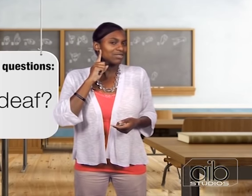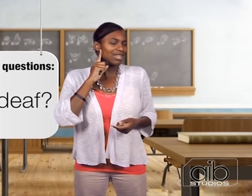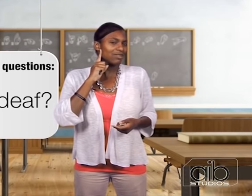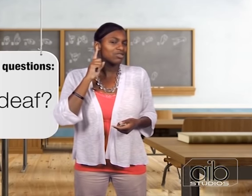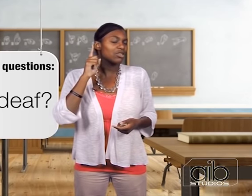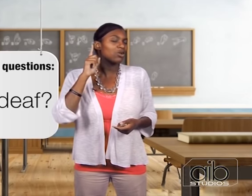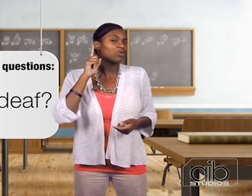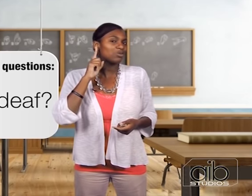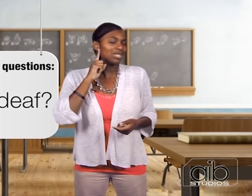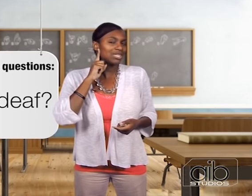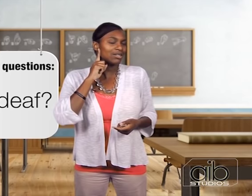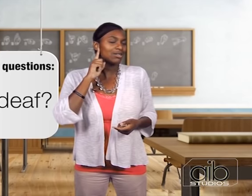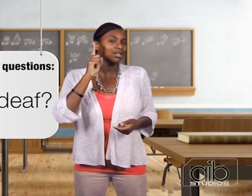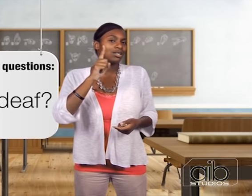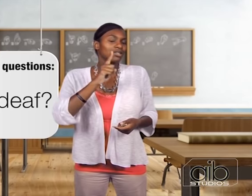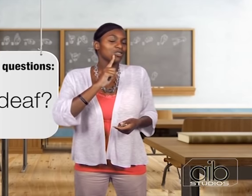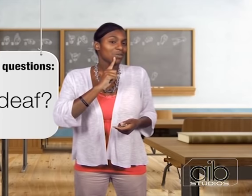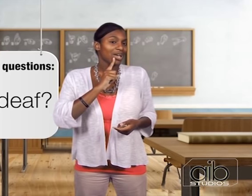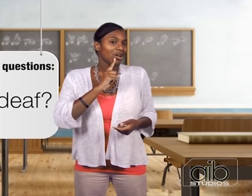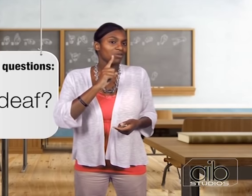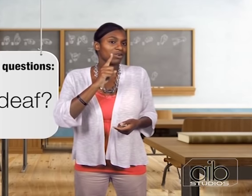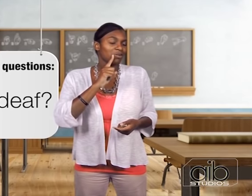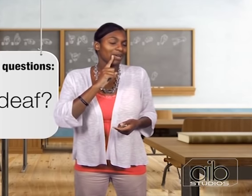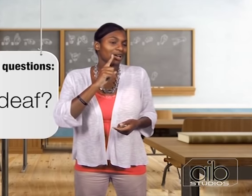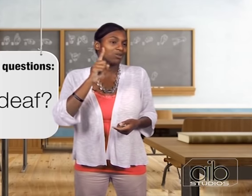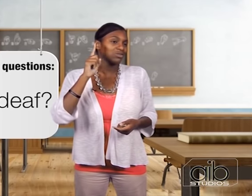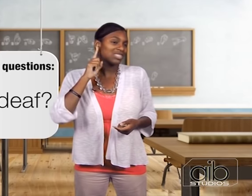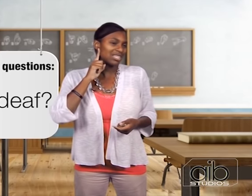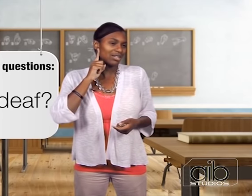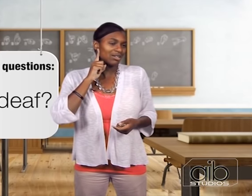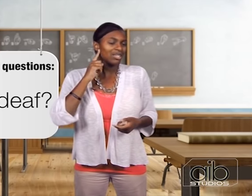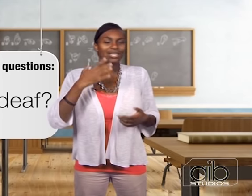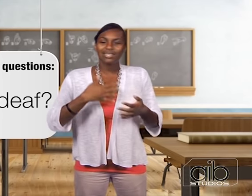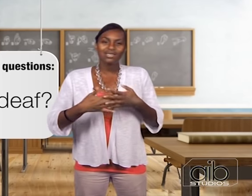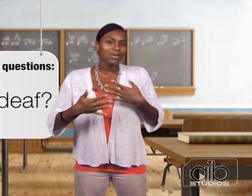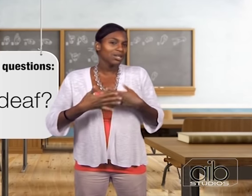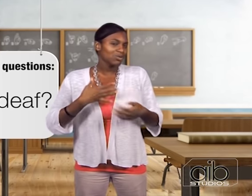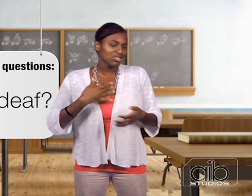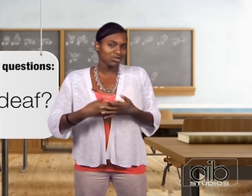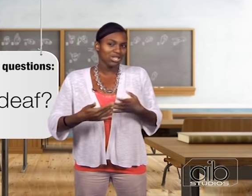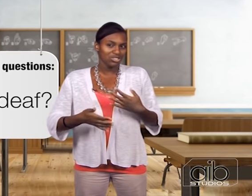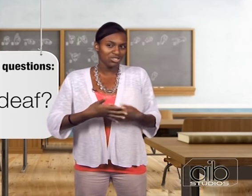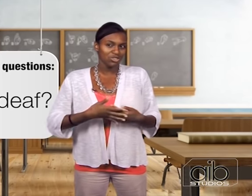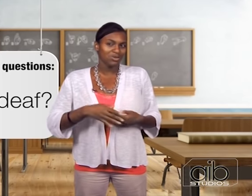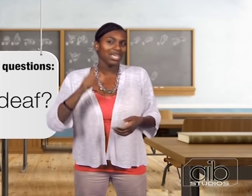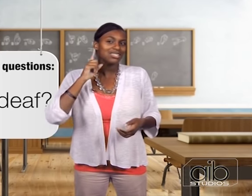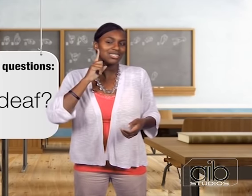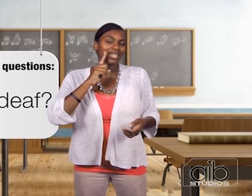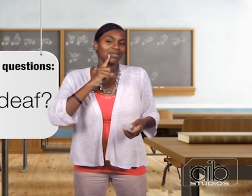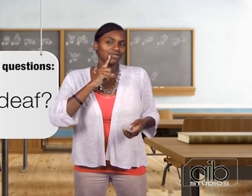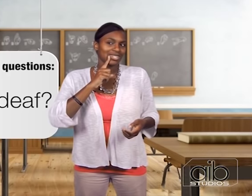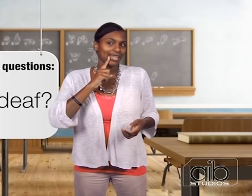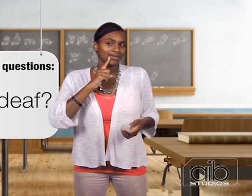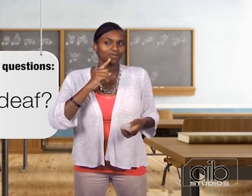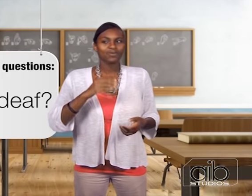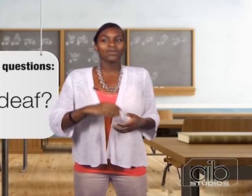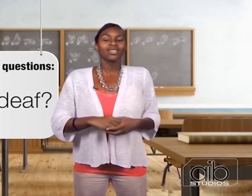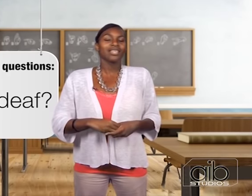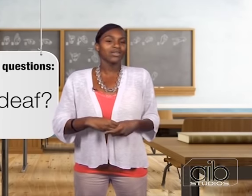You can go from ear to mouth or mouth to ear. It doesn't matter which direction you use, but that's the sign for deaf. Now, some